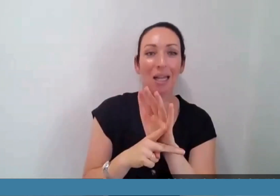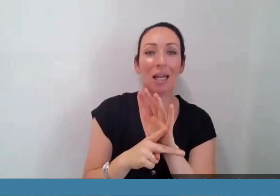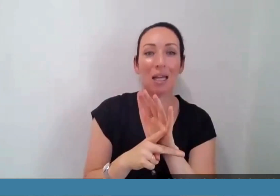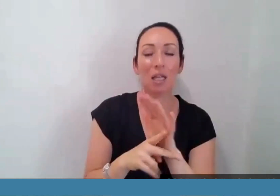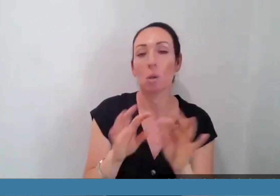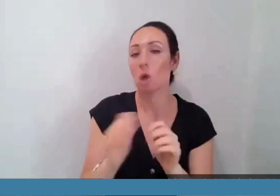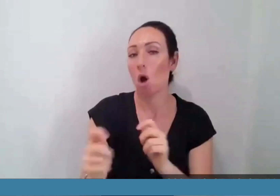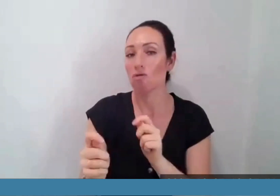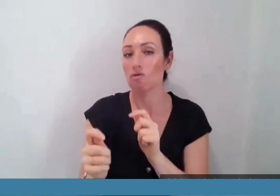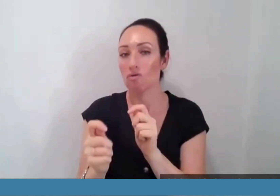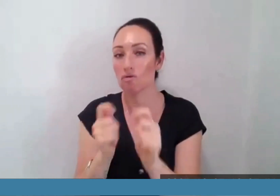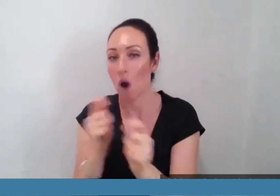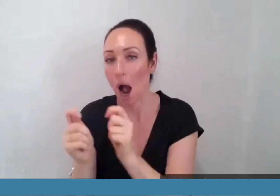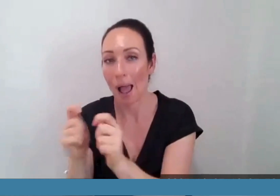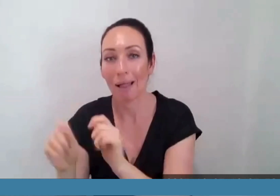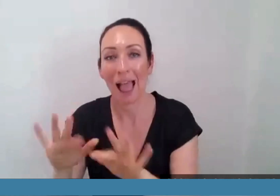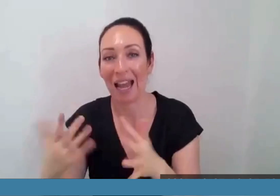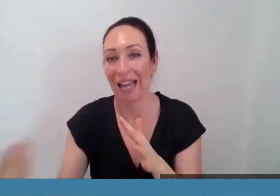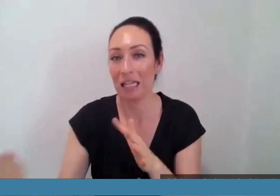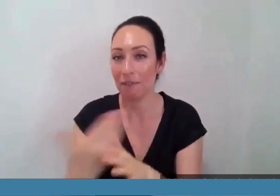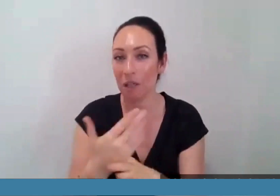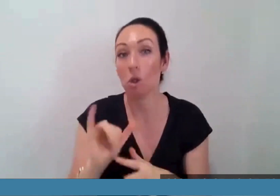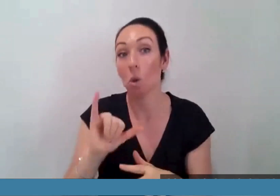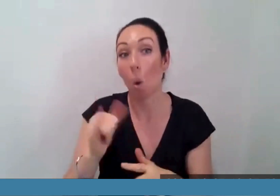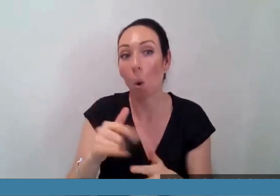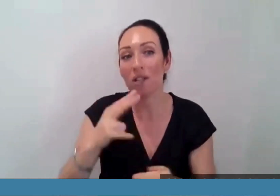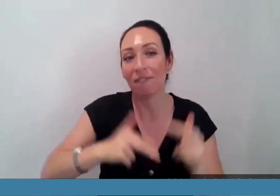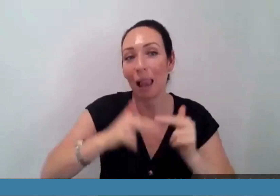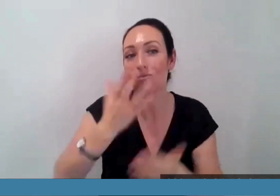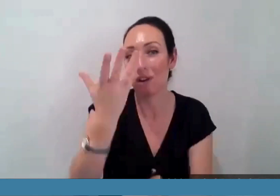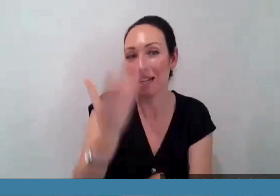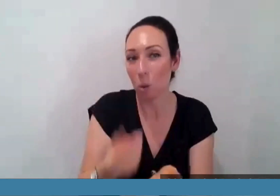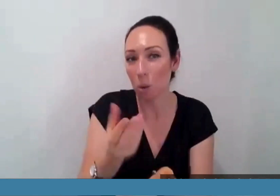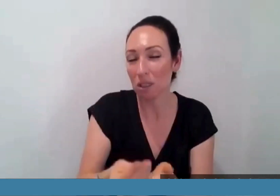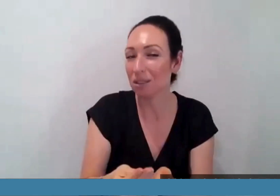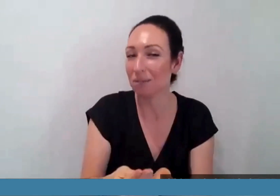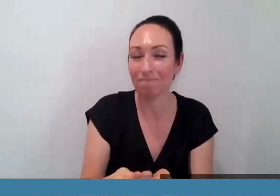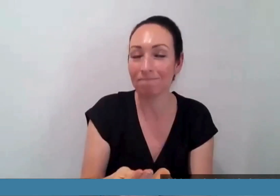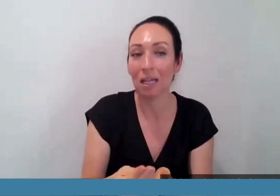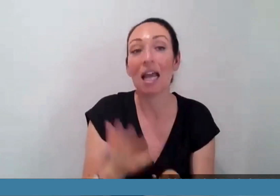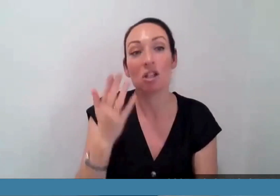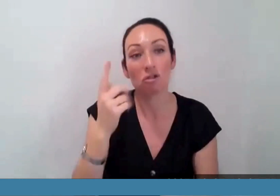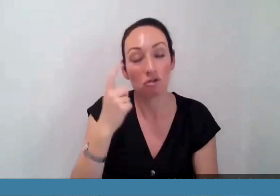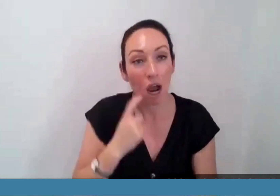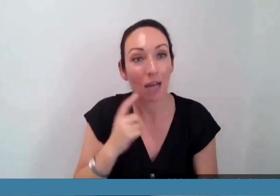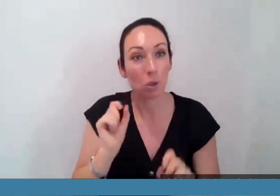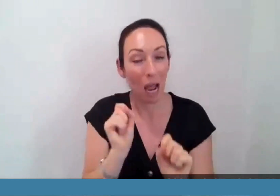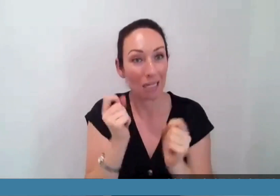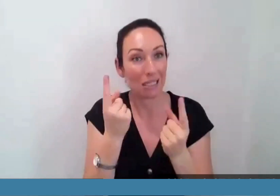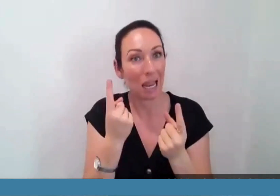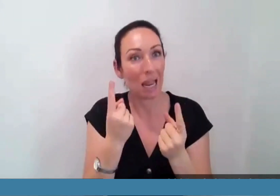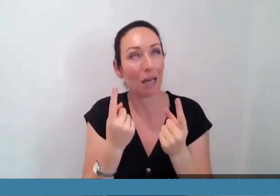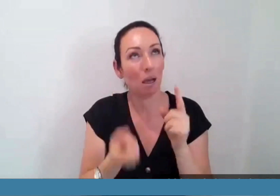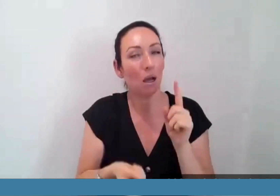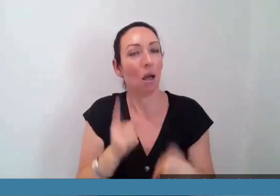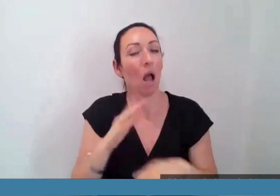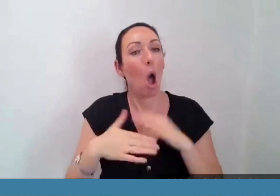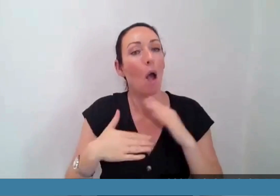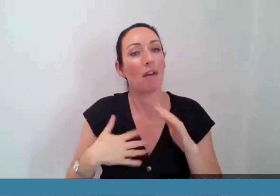develop resources, but to understand and map the systemic and organisational factors that shape access